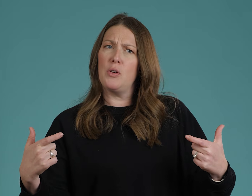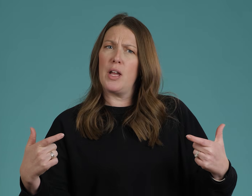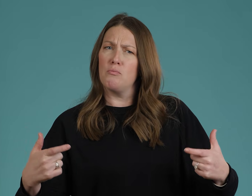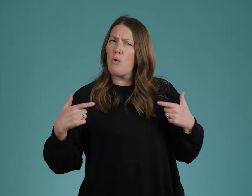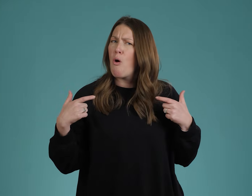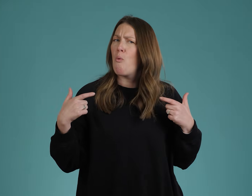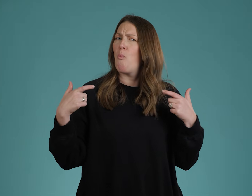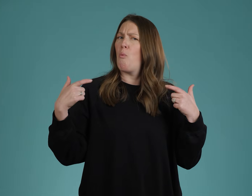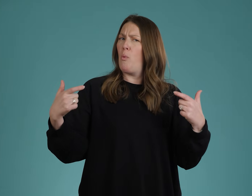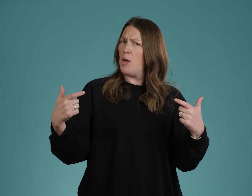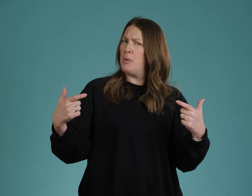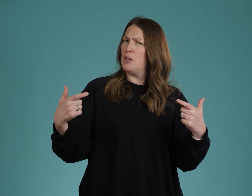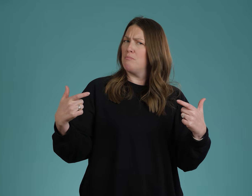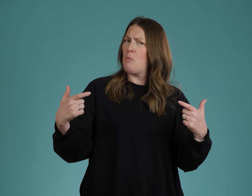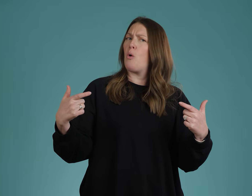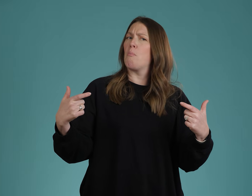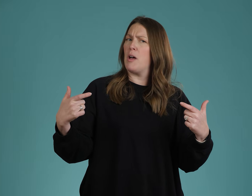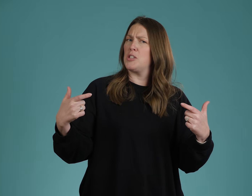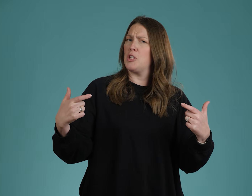it. Well-built or muscular.